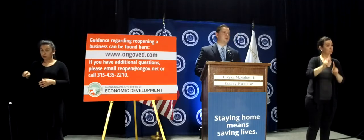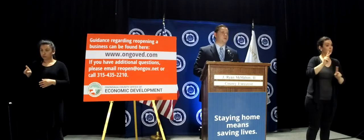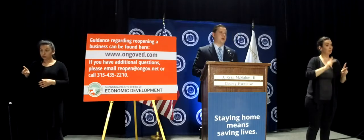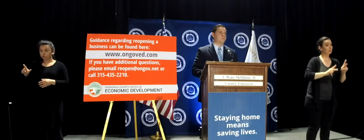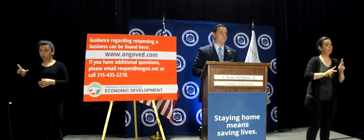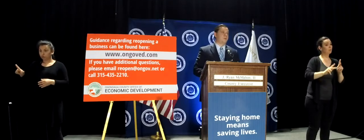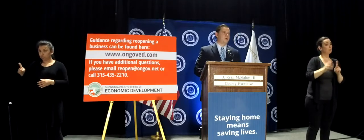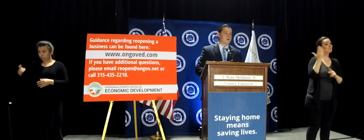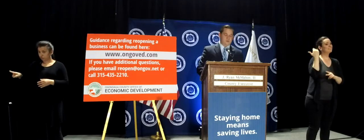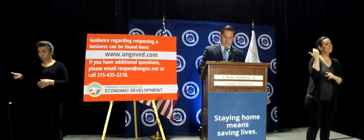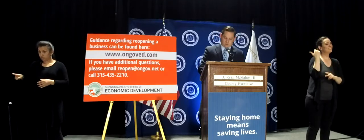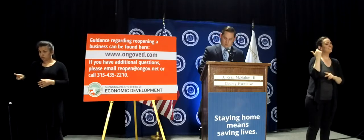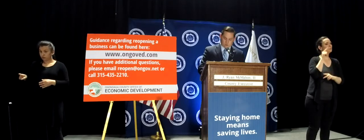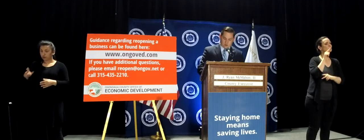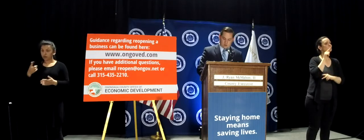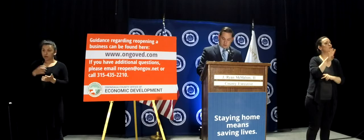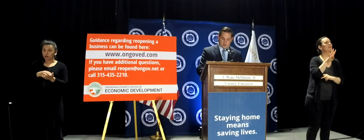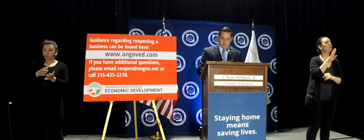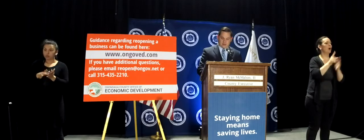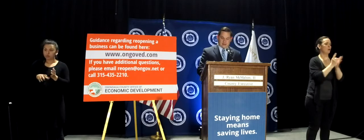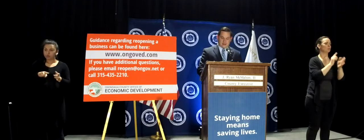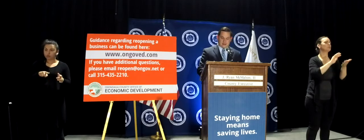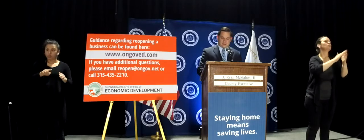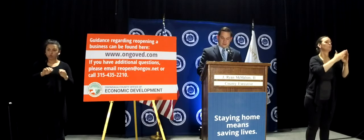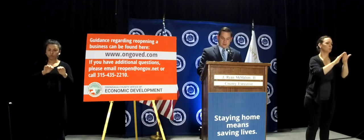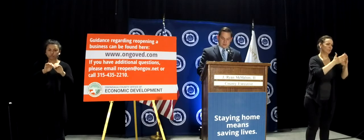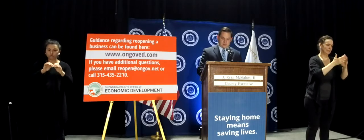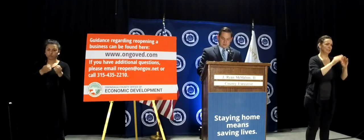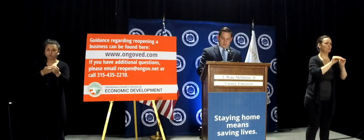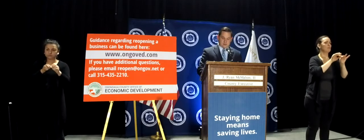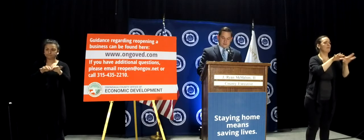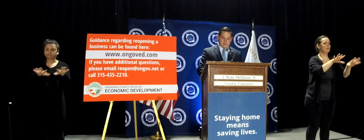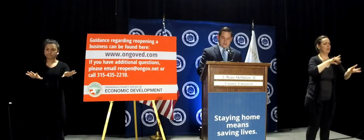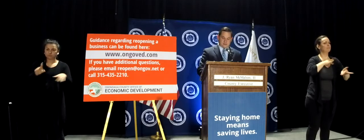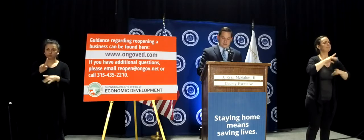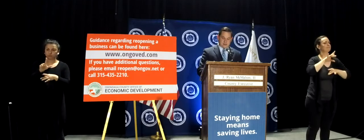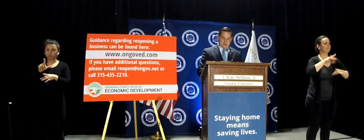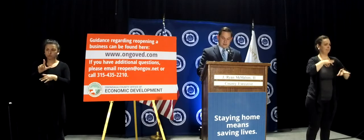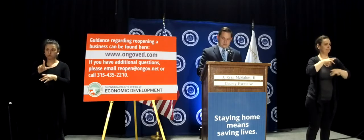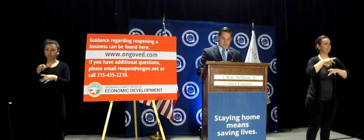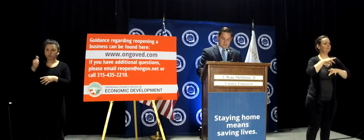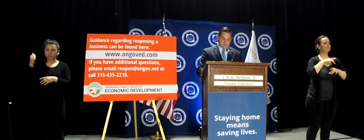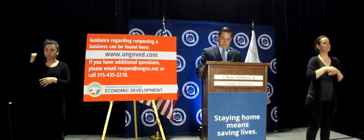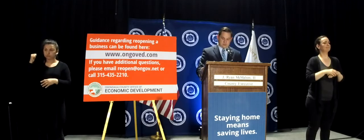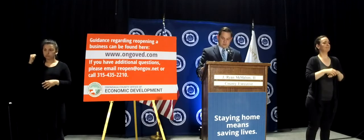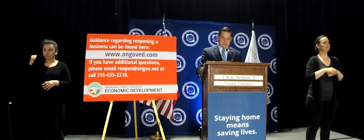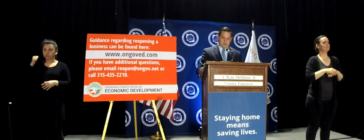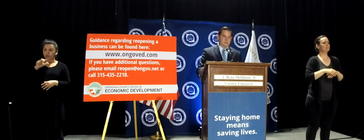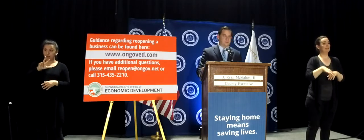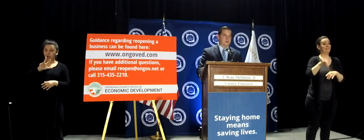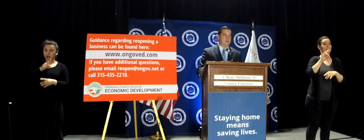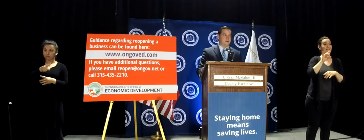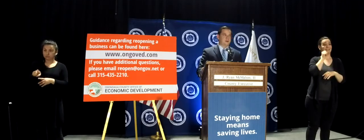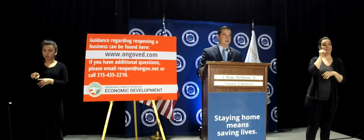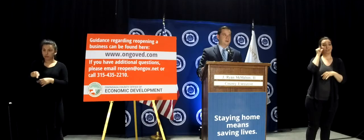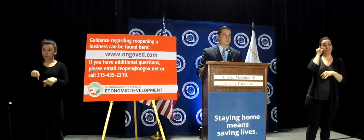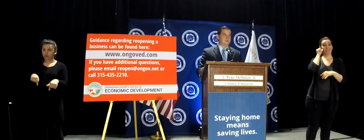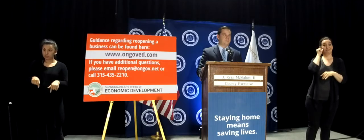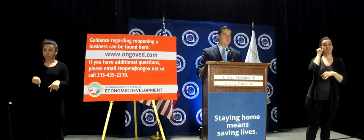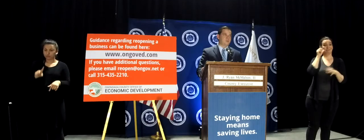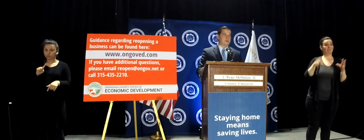from community spread. So I think we had 8 yesterday, 17 today,